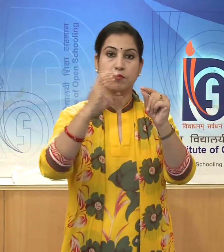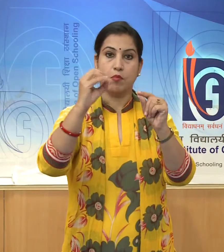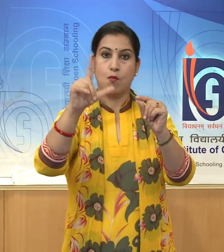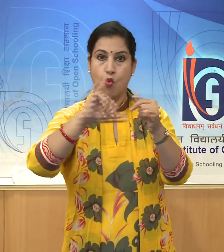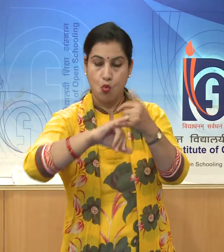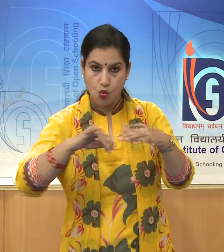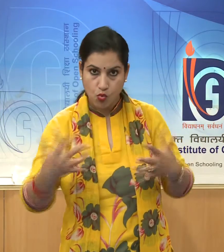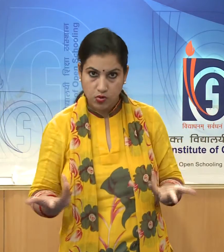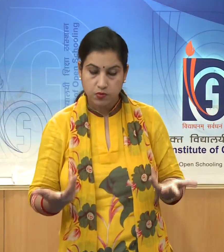harbors,